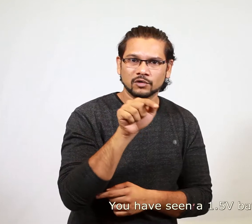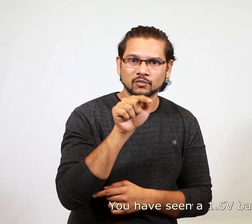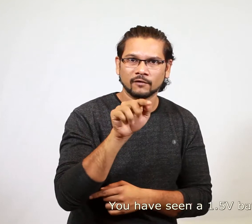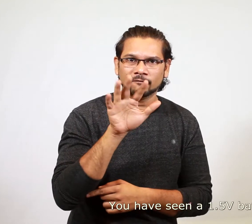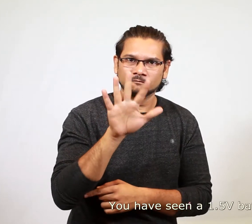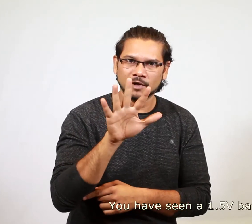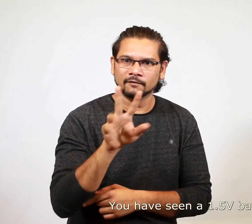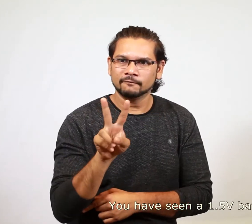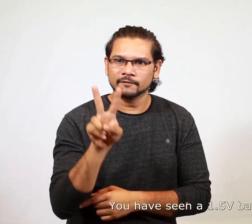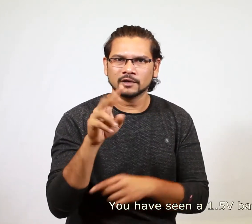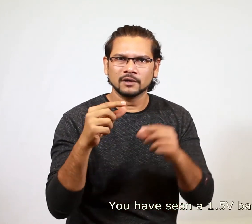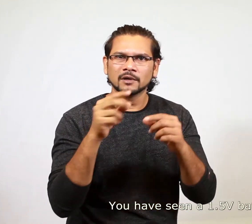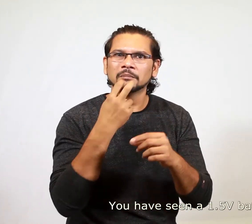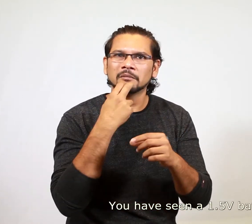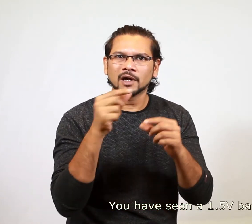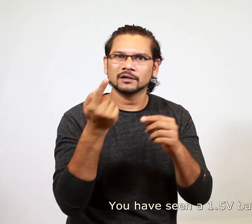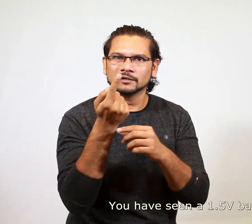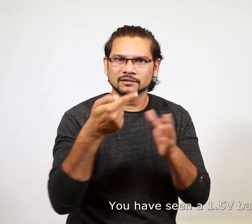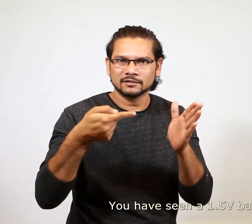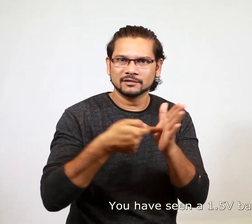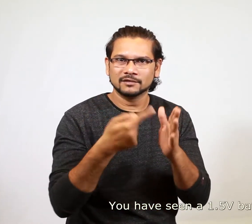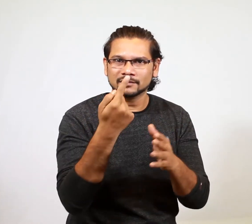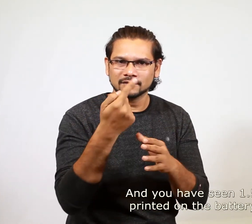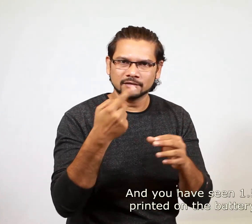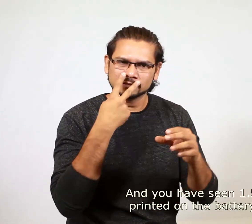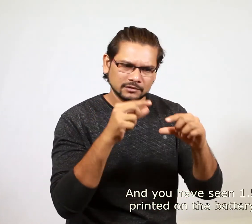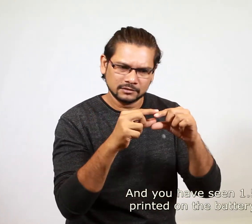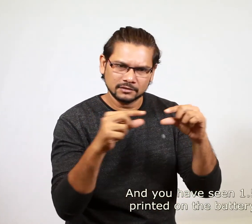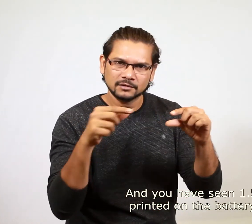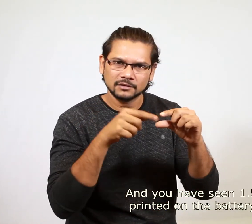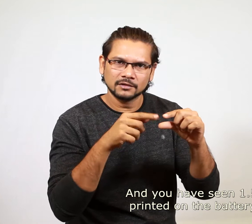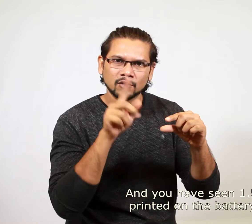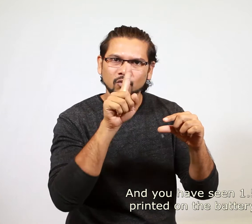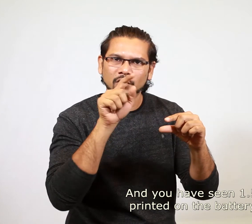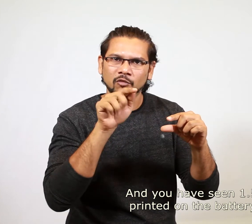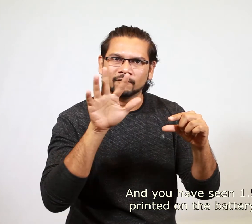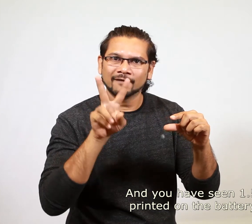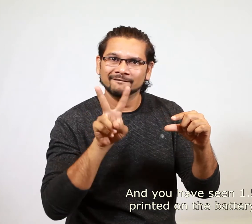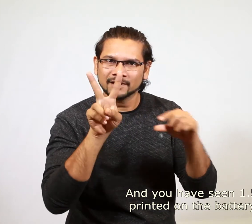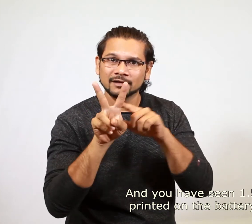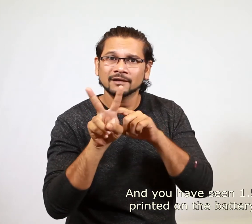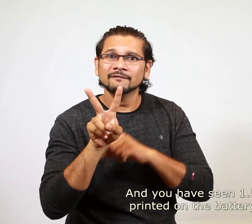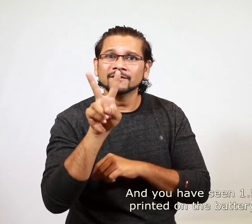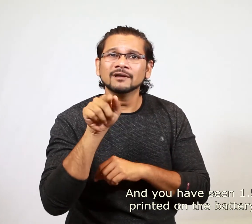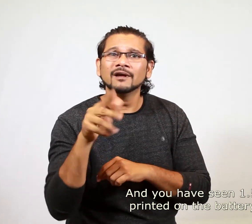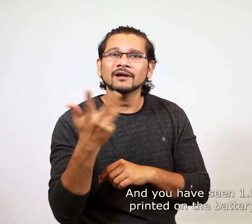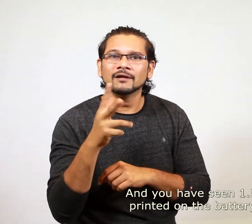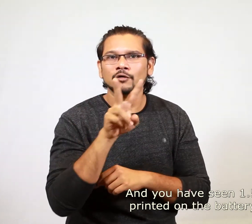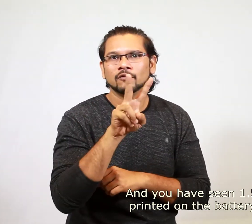You have seen a 1.5 volt battery and you have seen 1.5 V printed on the